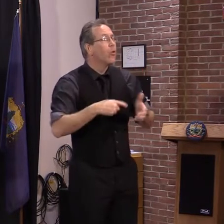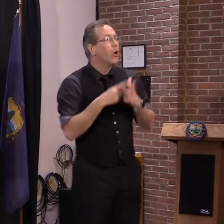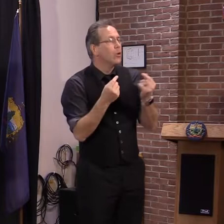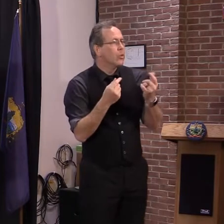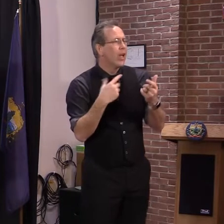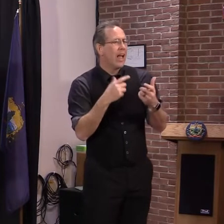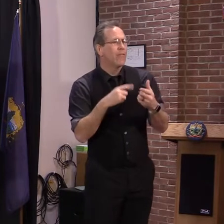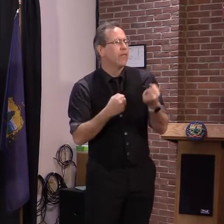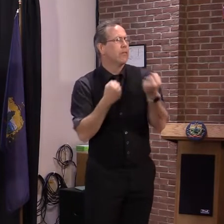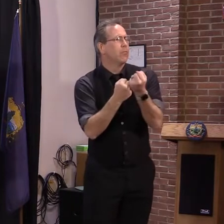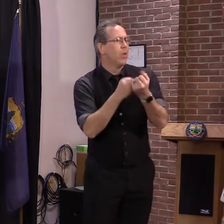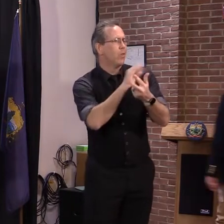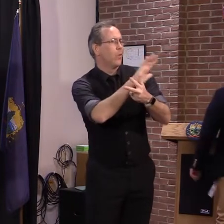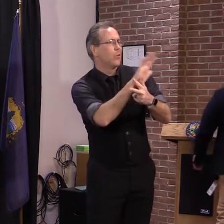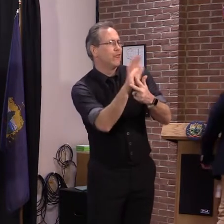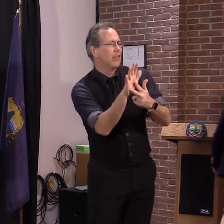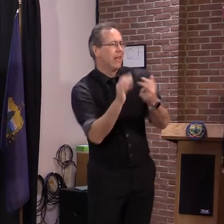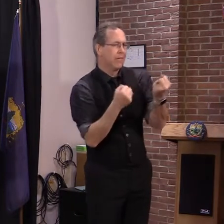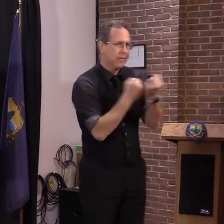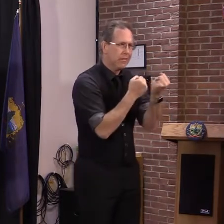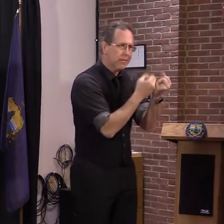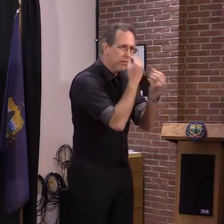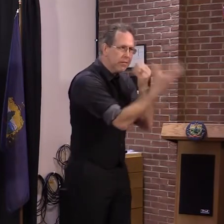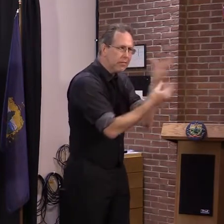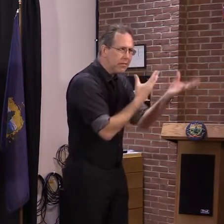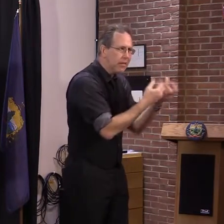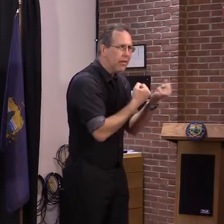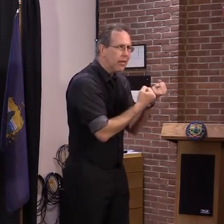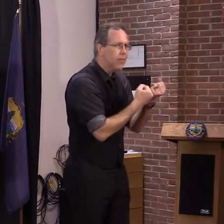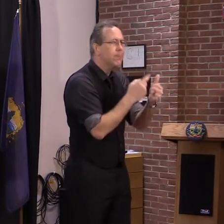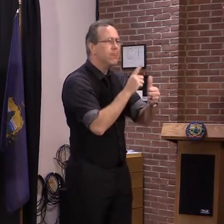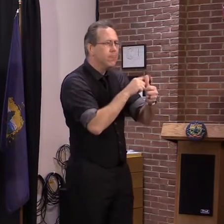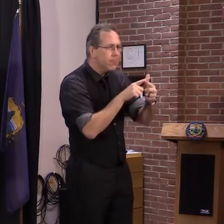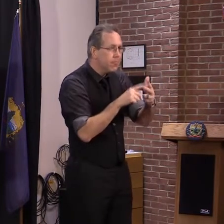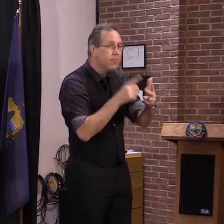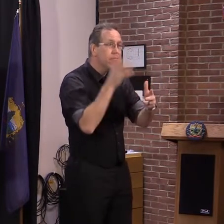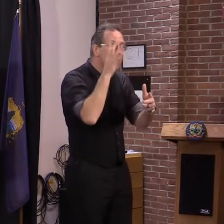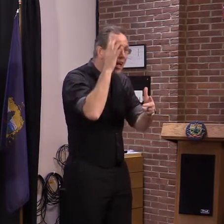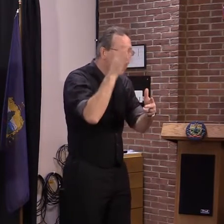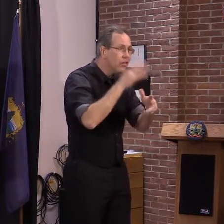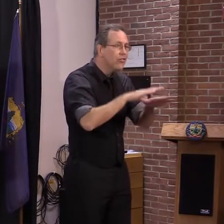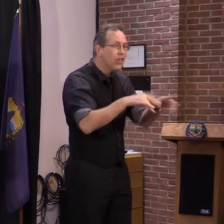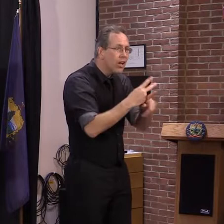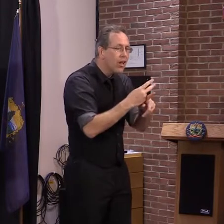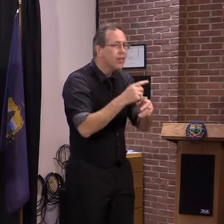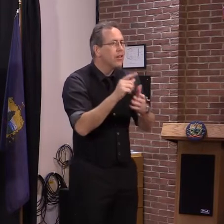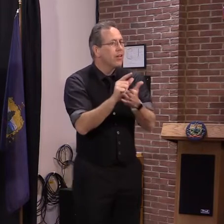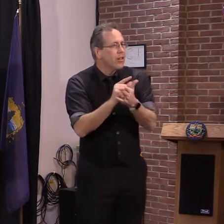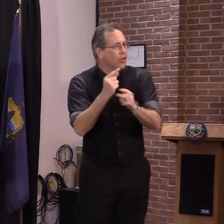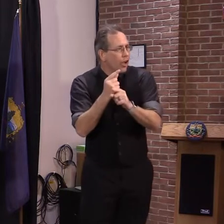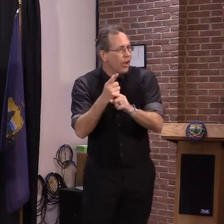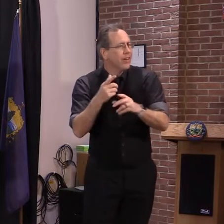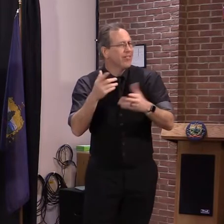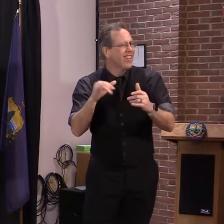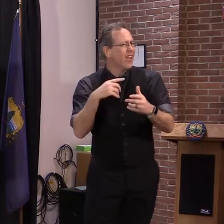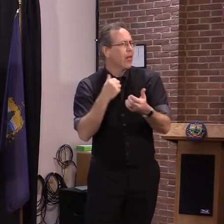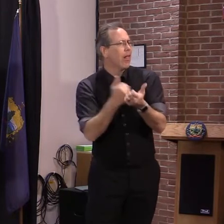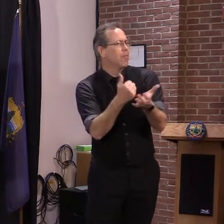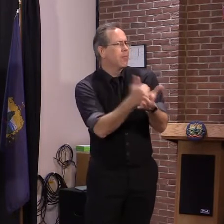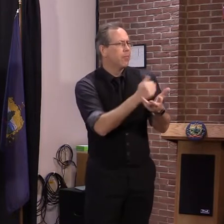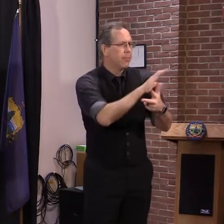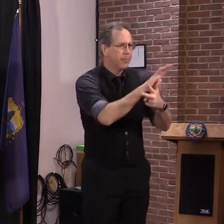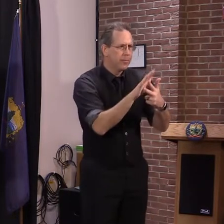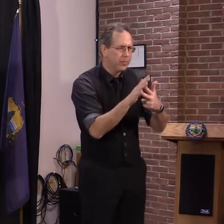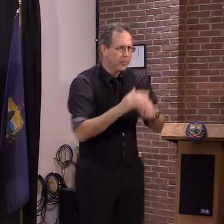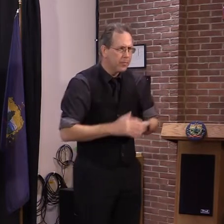healthcare system, the childcare workforce, parents, and guardians. There are a number of